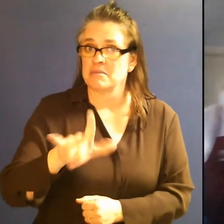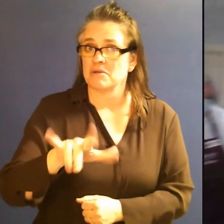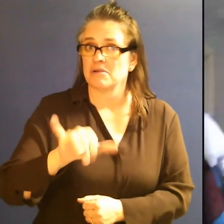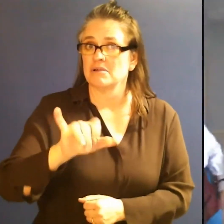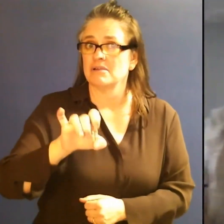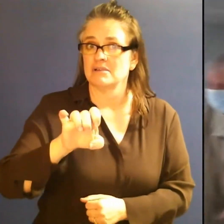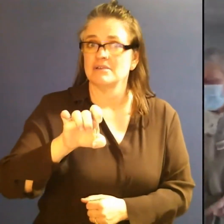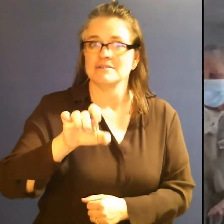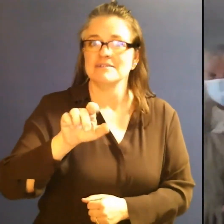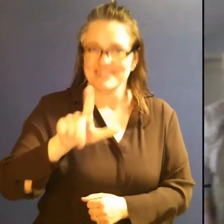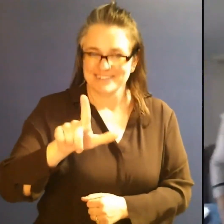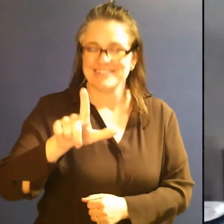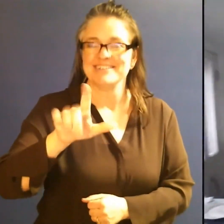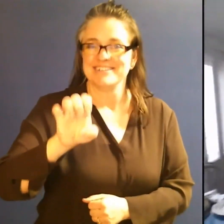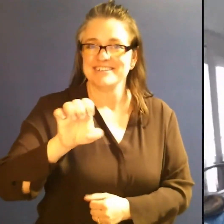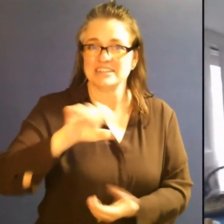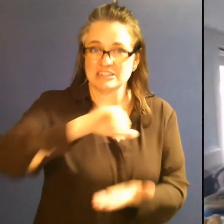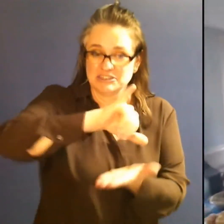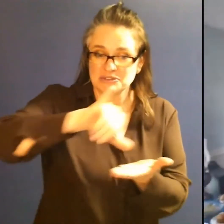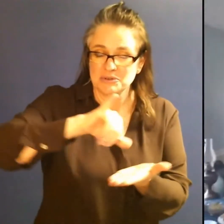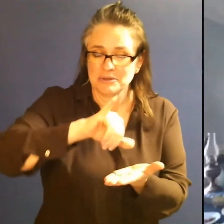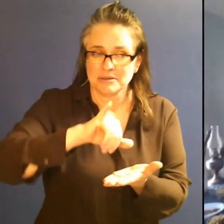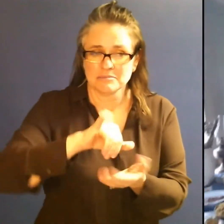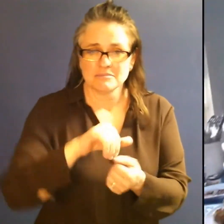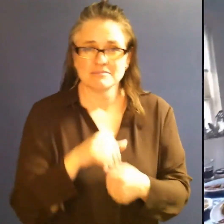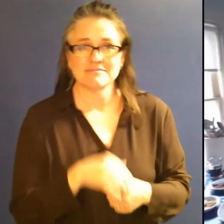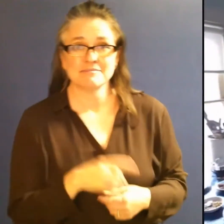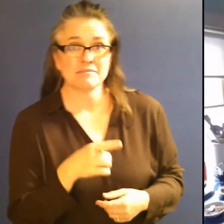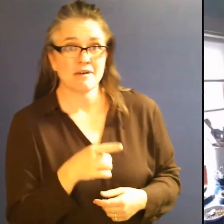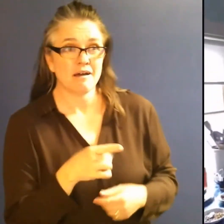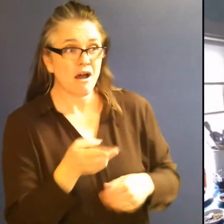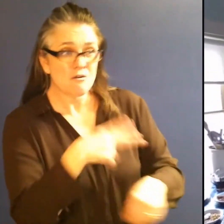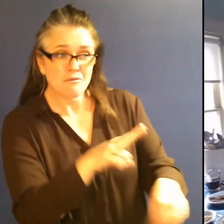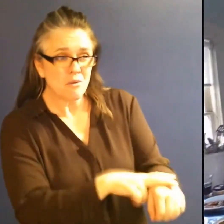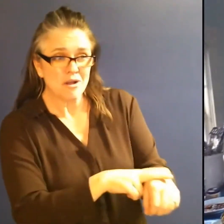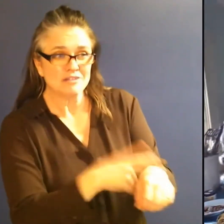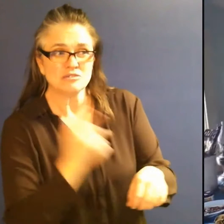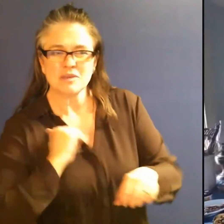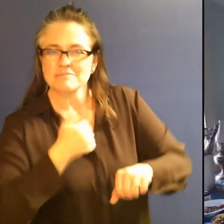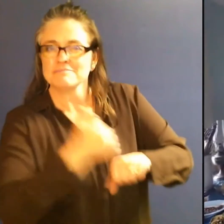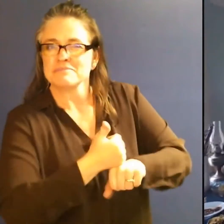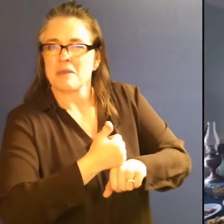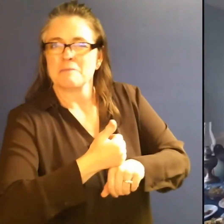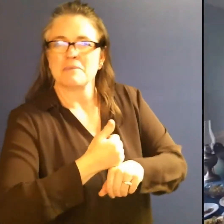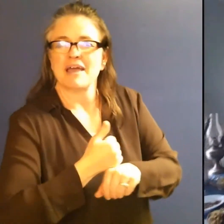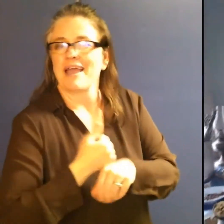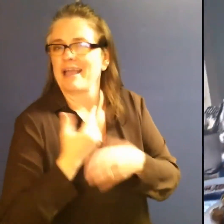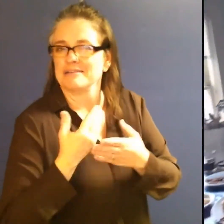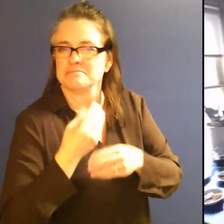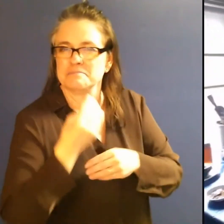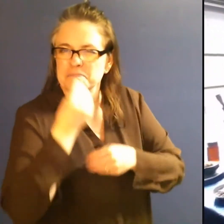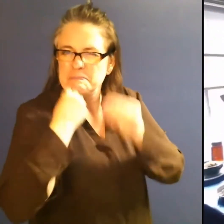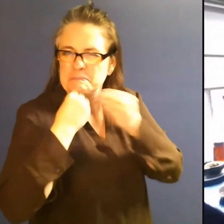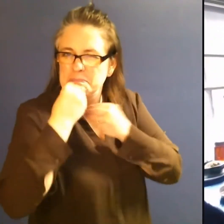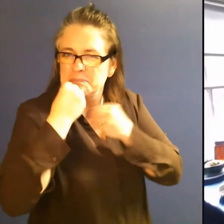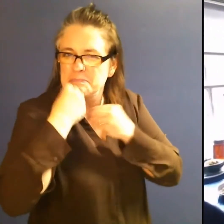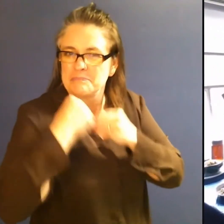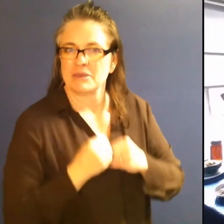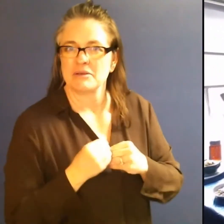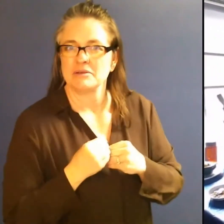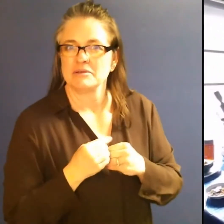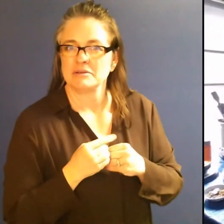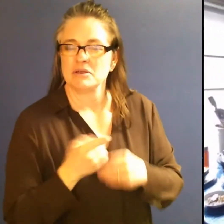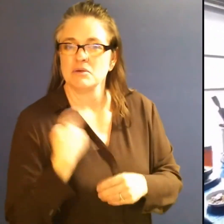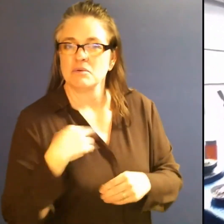you can. We've kind of set up a meal today using maple syrup. Our main dish would be